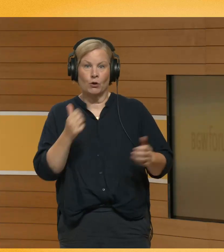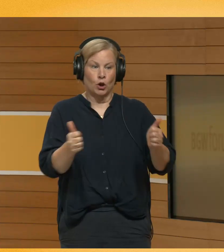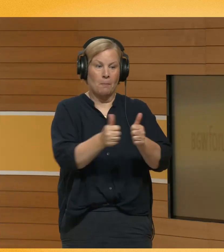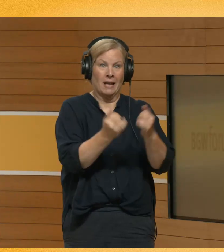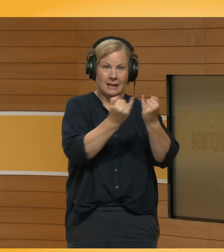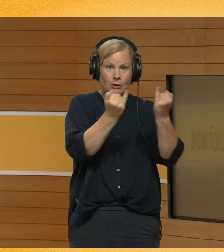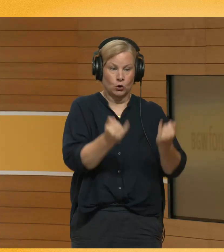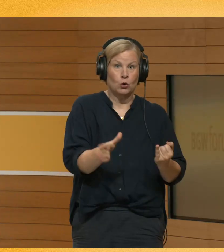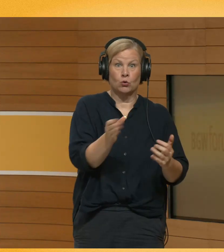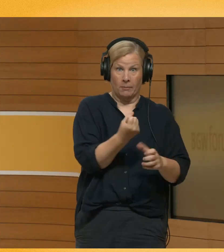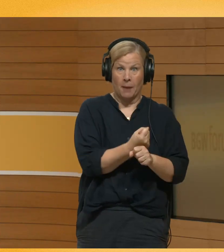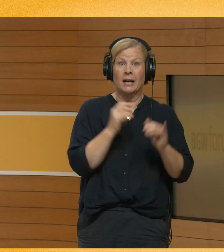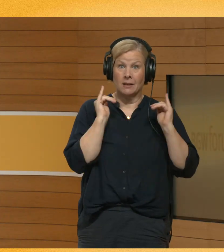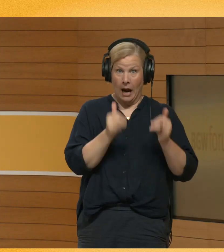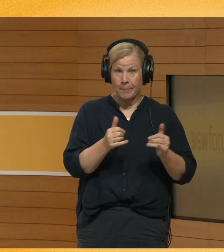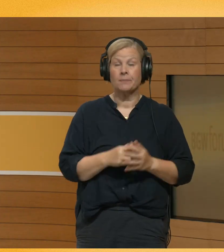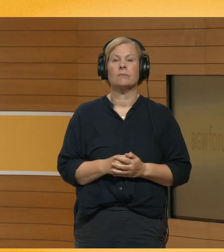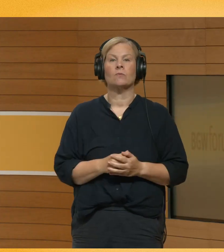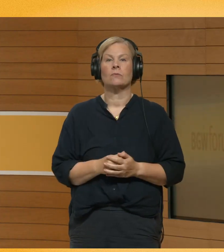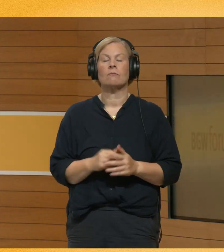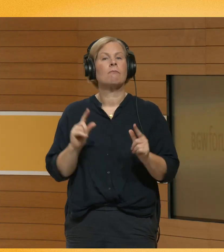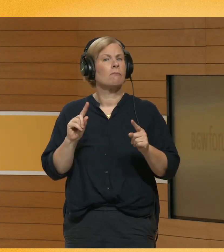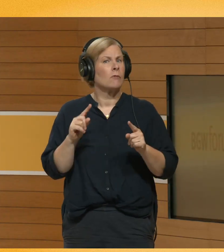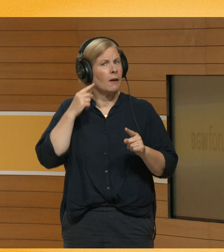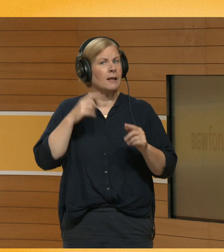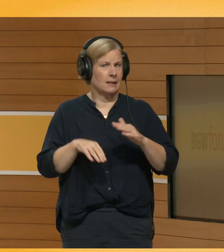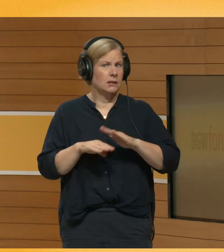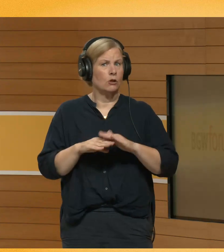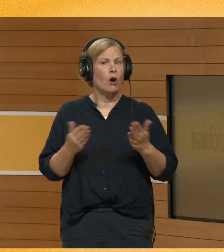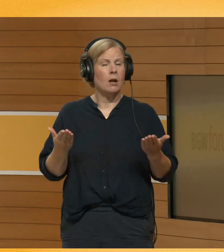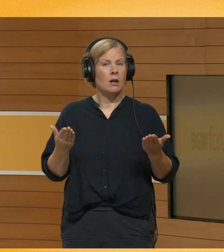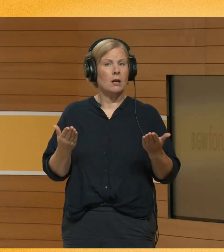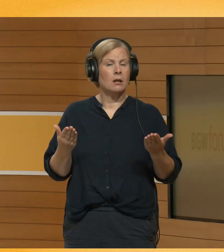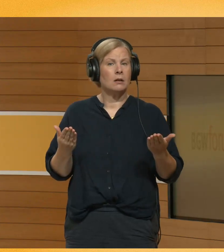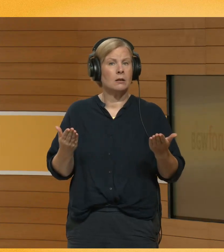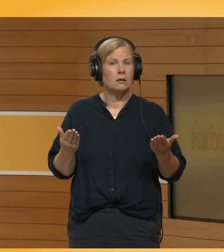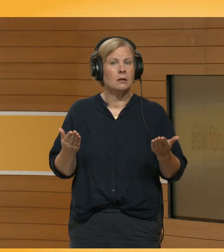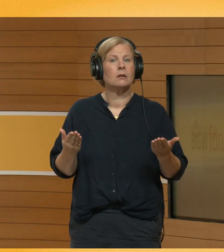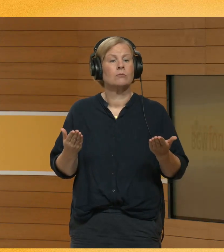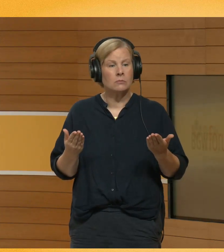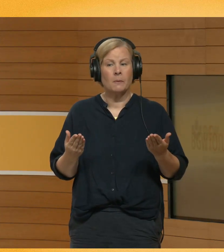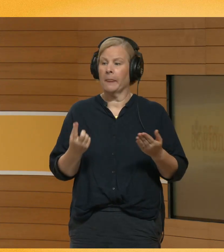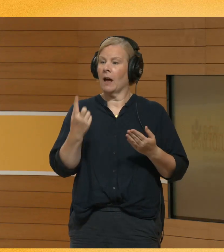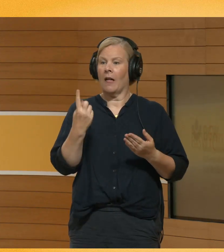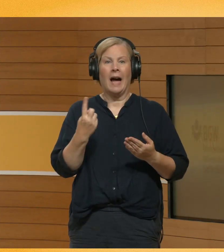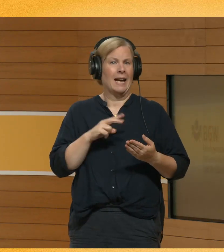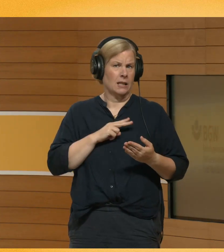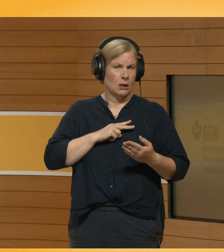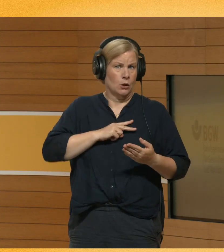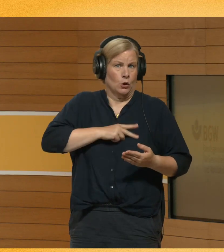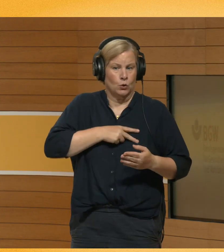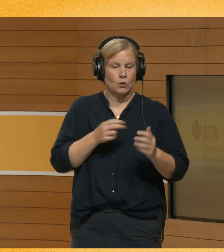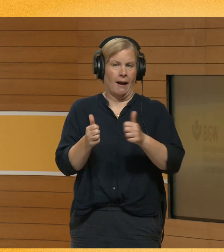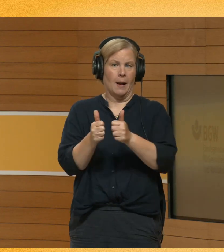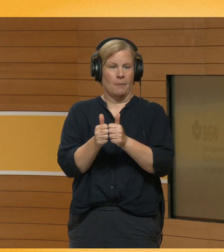of the consortium members, like one of the universities that is mainly leading in the different country, to contact them